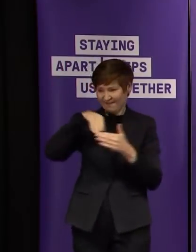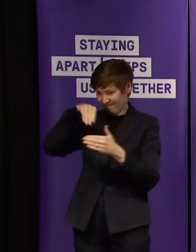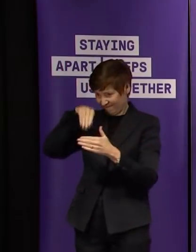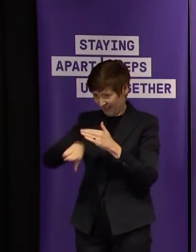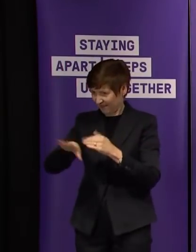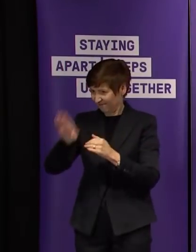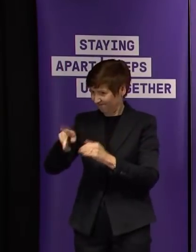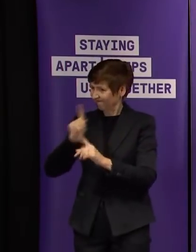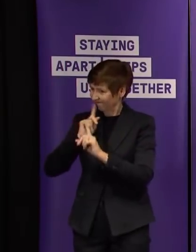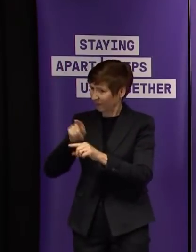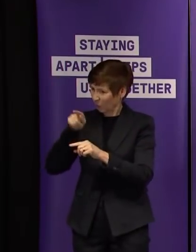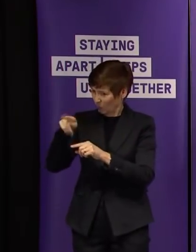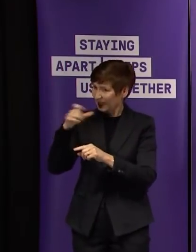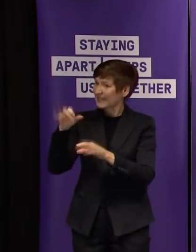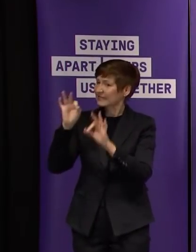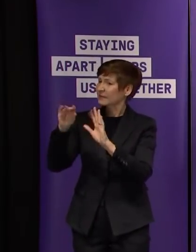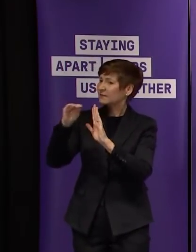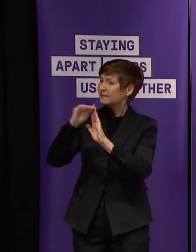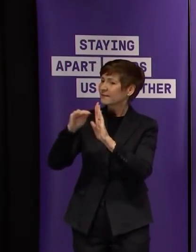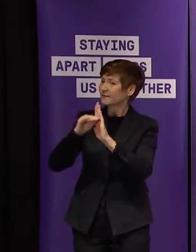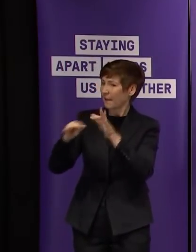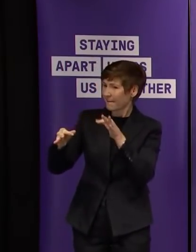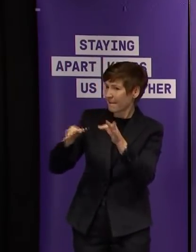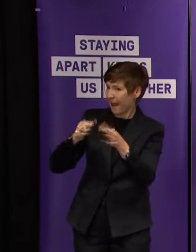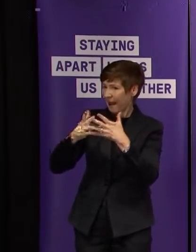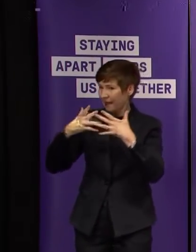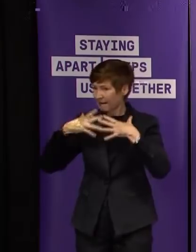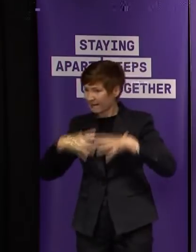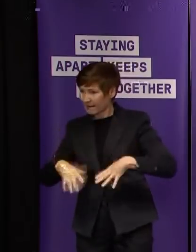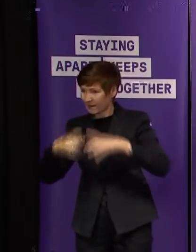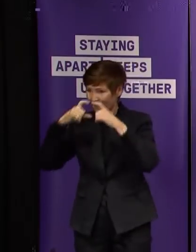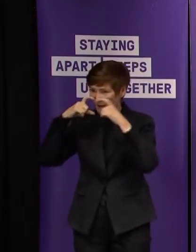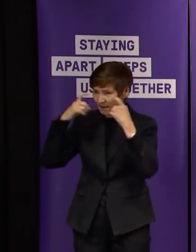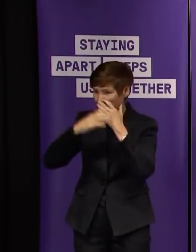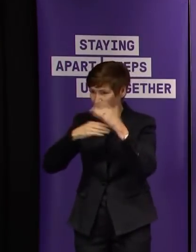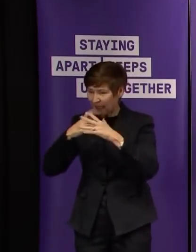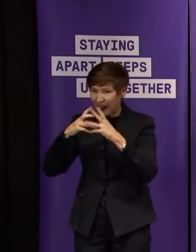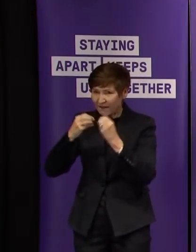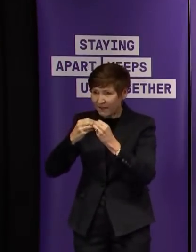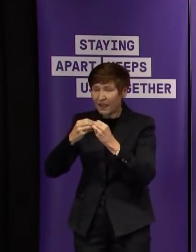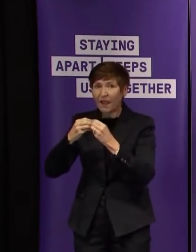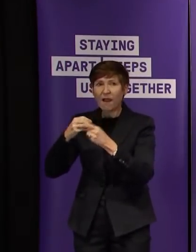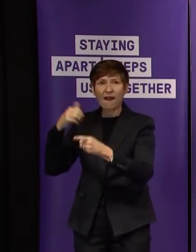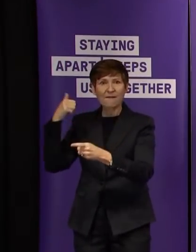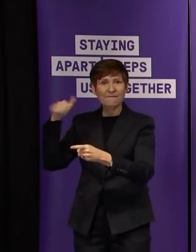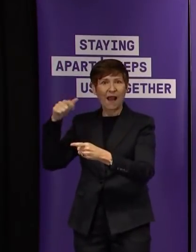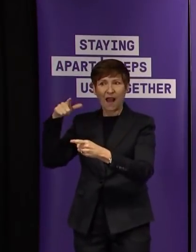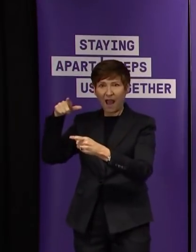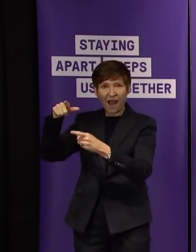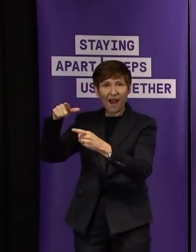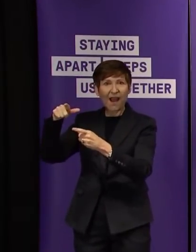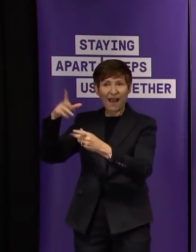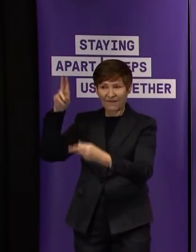works. We've also seen cases of workplaces that have turned people